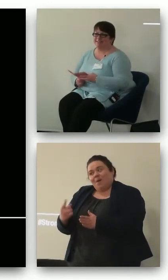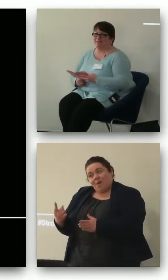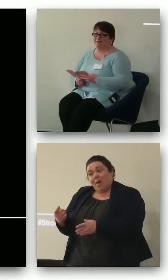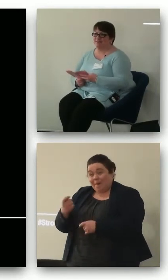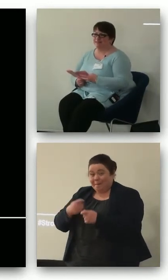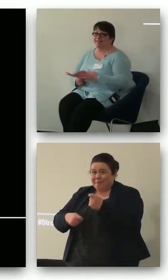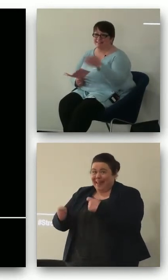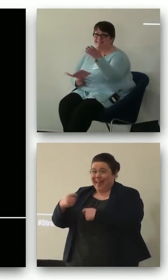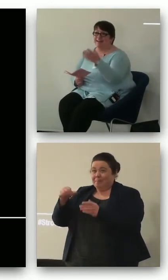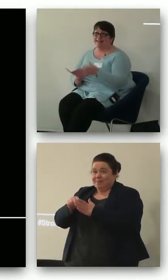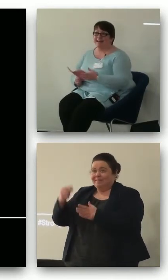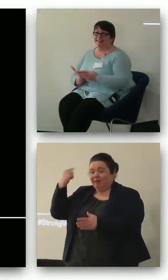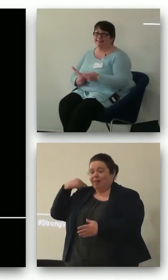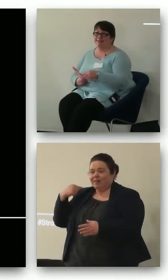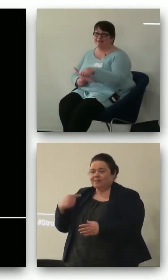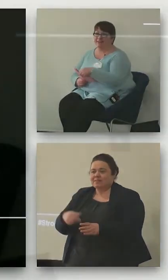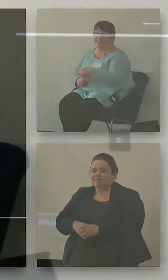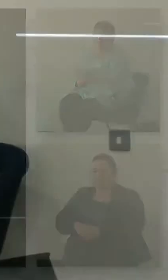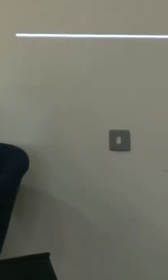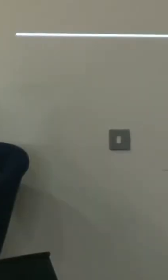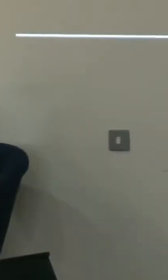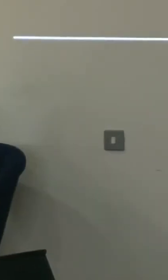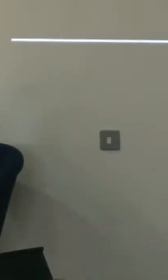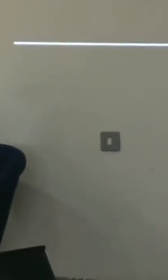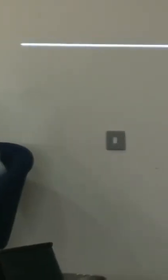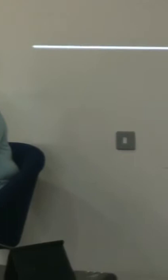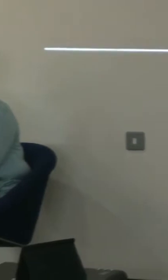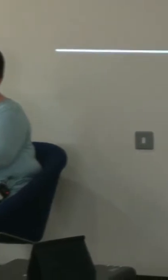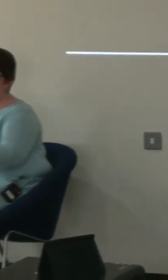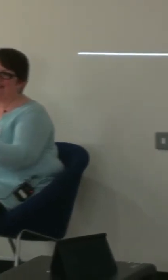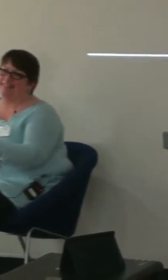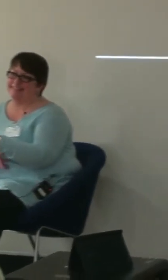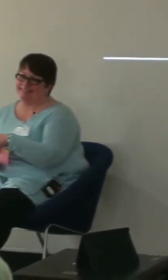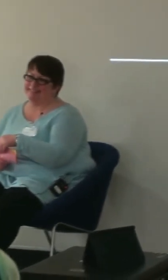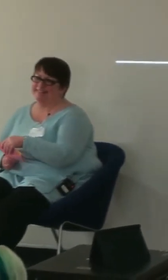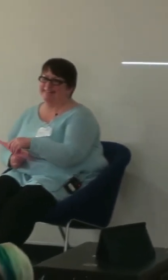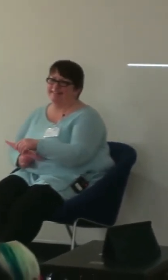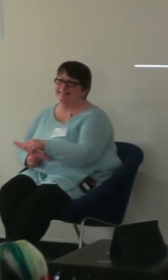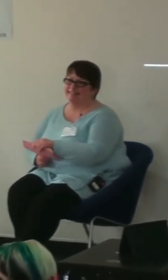contentious if I remember Kelly do you have I know that you have a lot to say about this